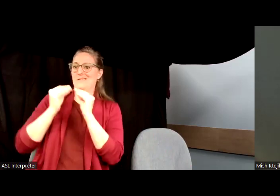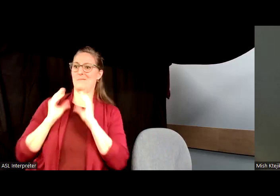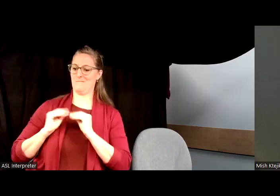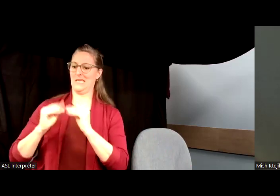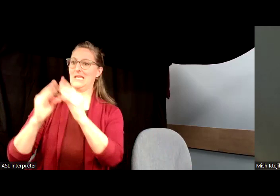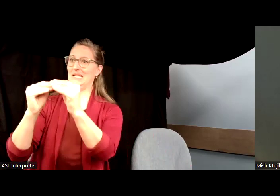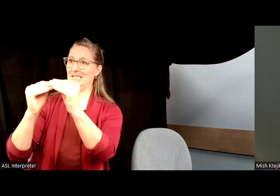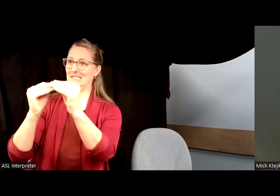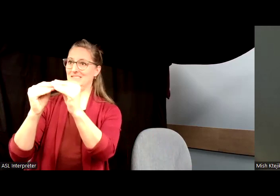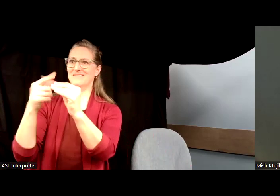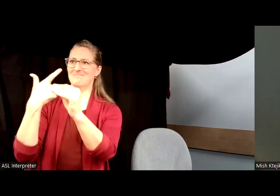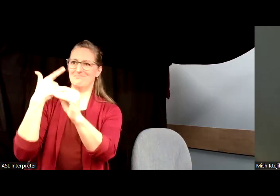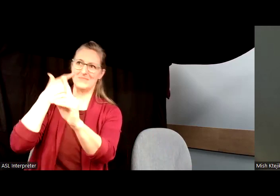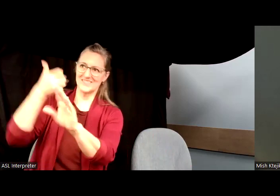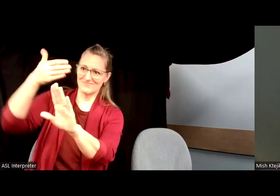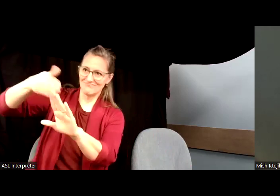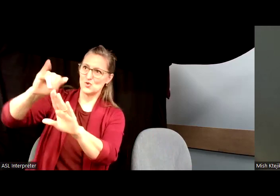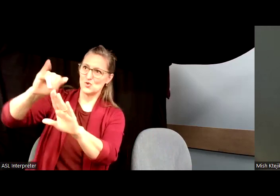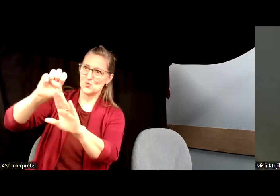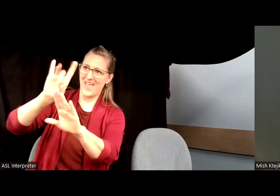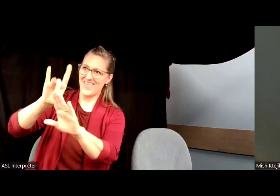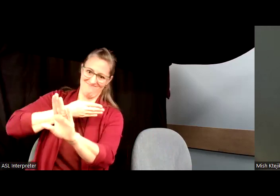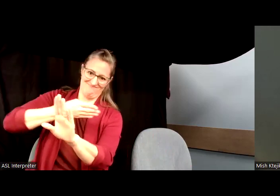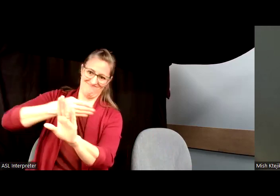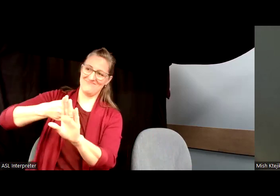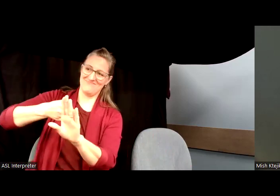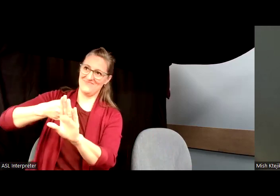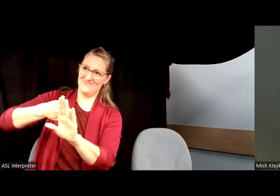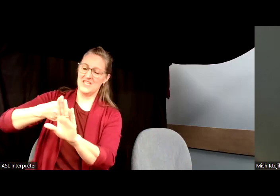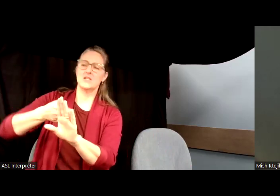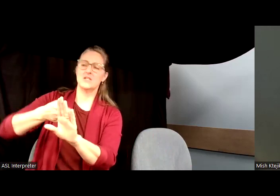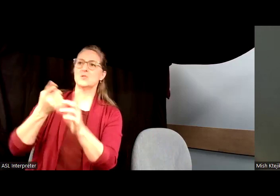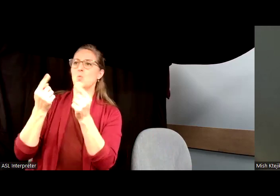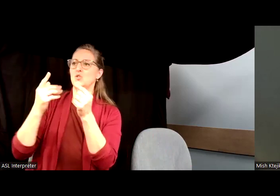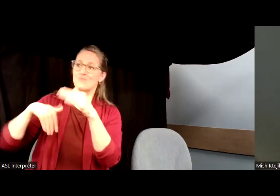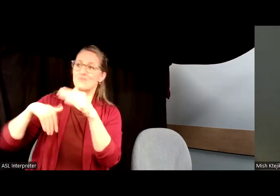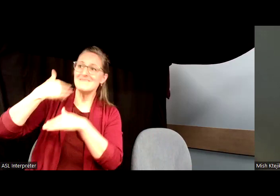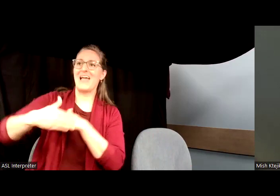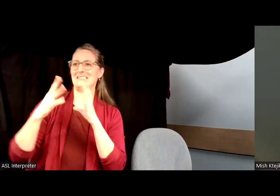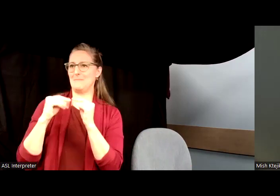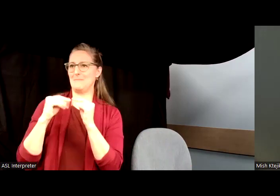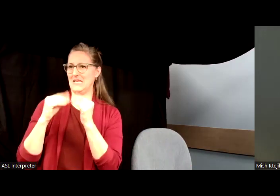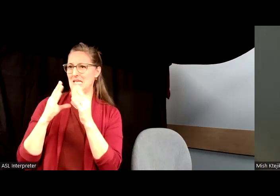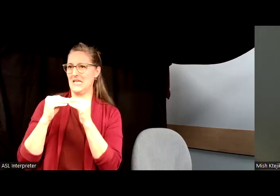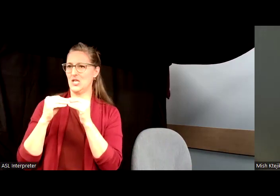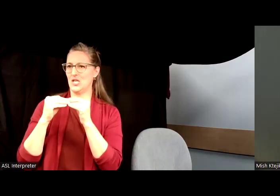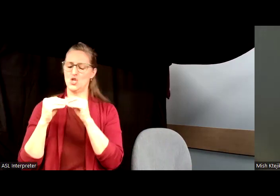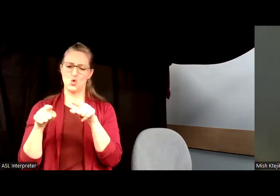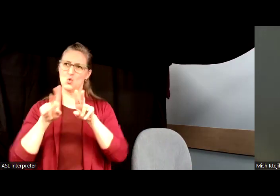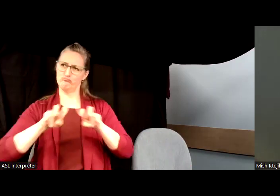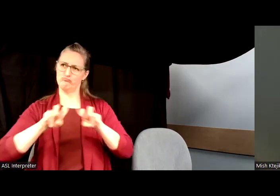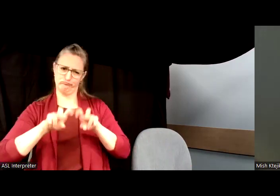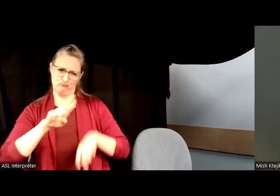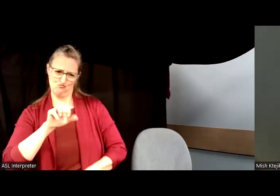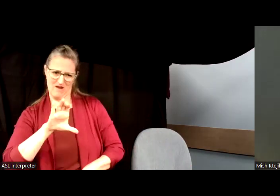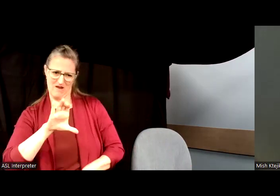rules ready for June 8th. And then at your next meeting would be looking at that rack rule, and that's what